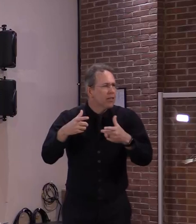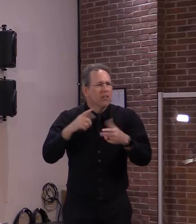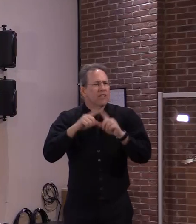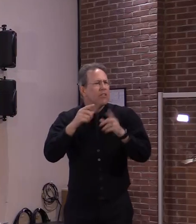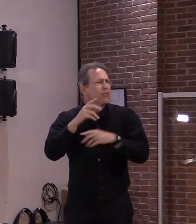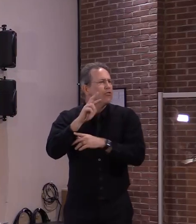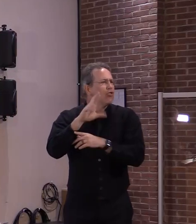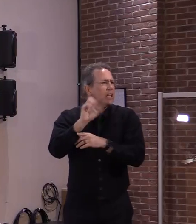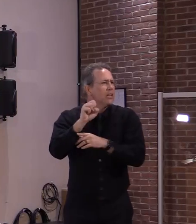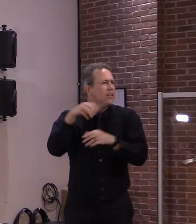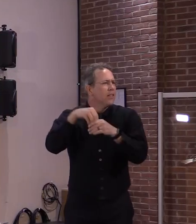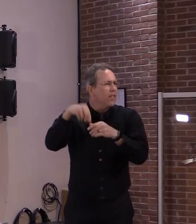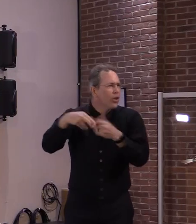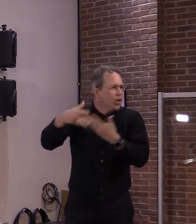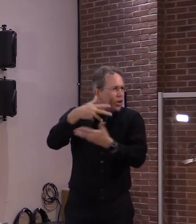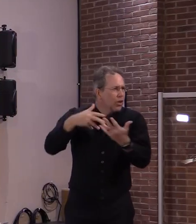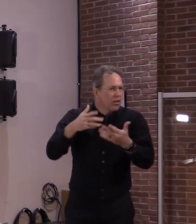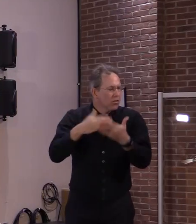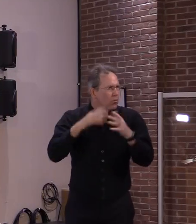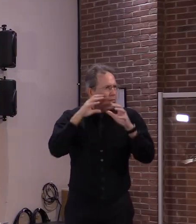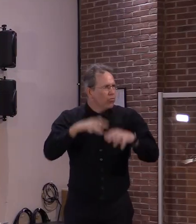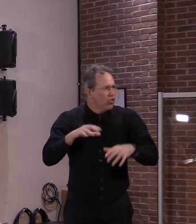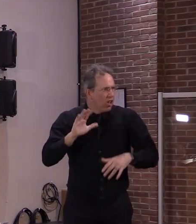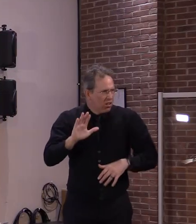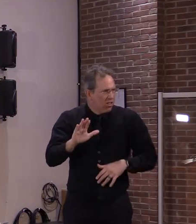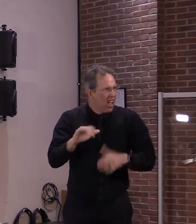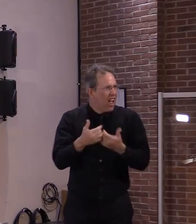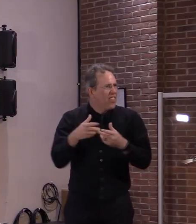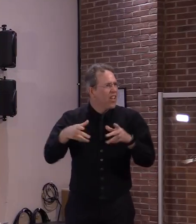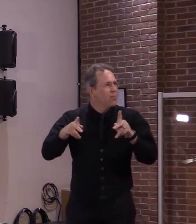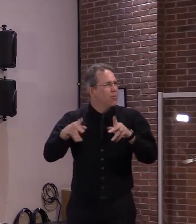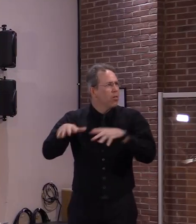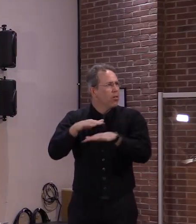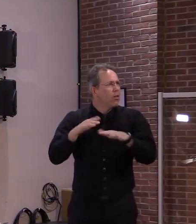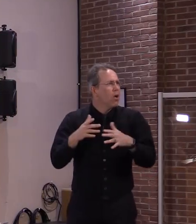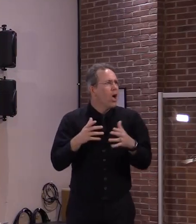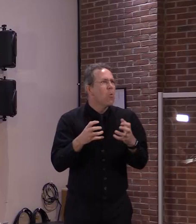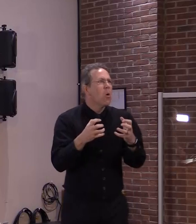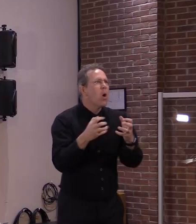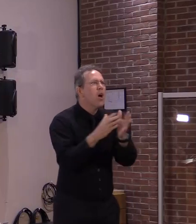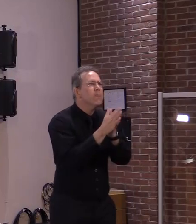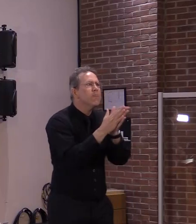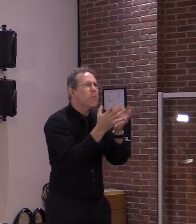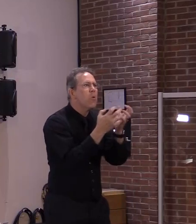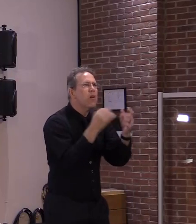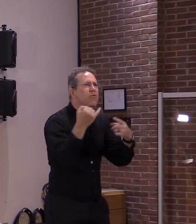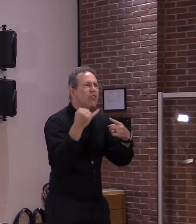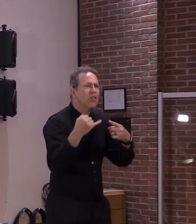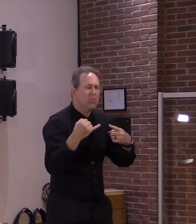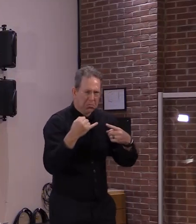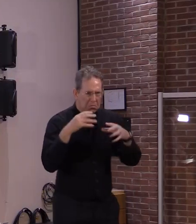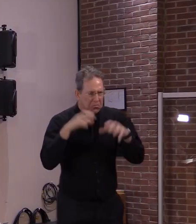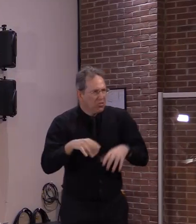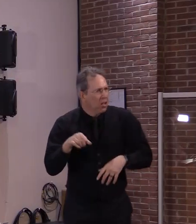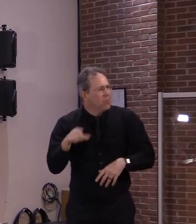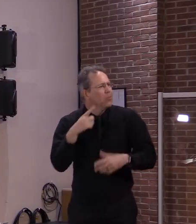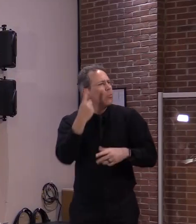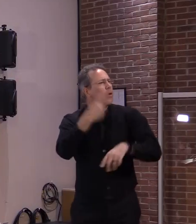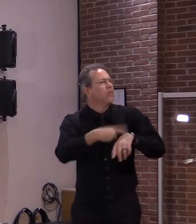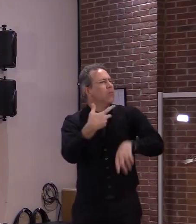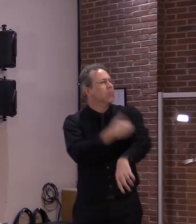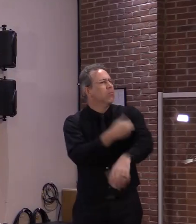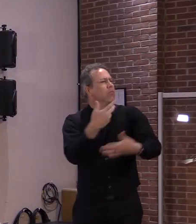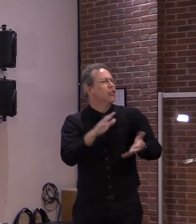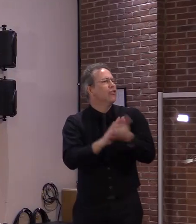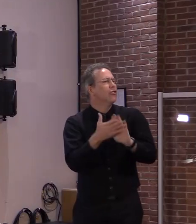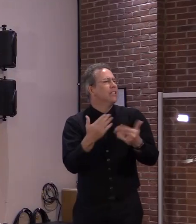were shocked to see that those populations actually were clamoring for the J&J as well. So that's been full